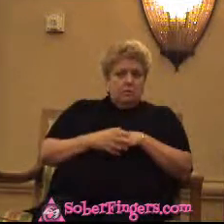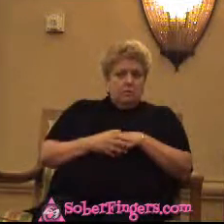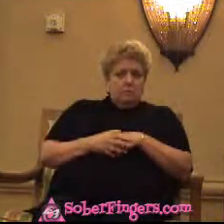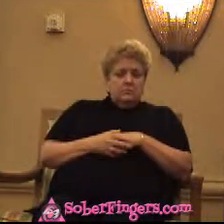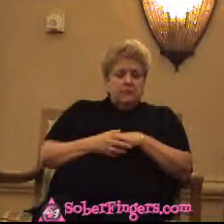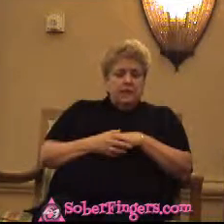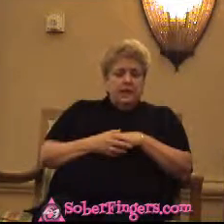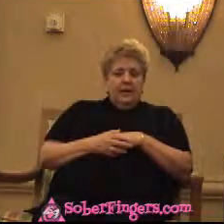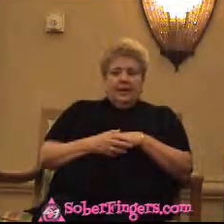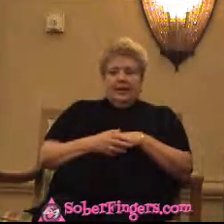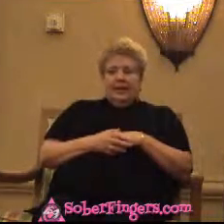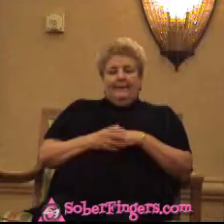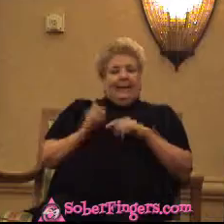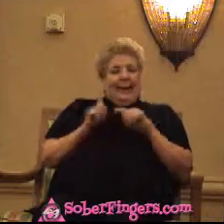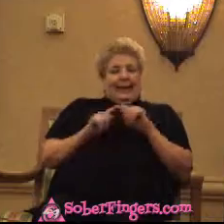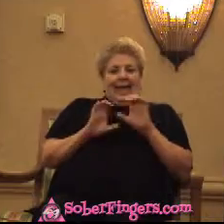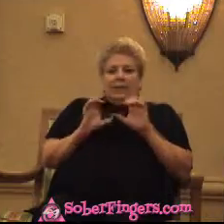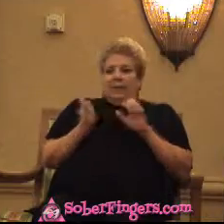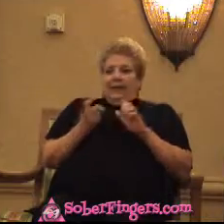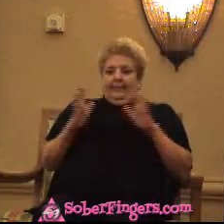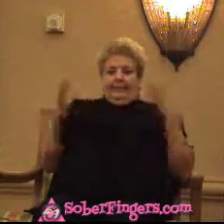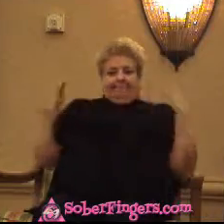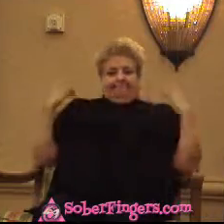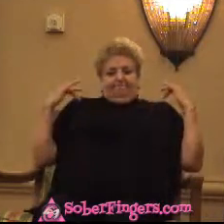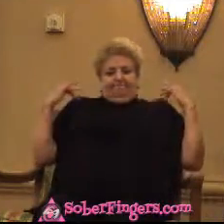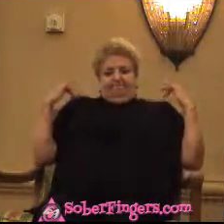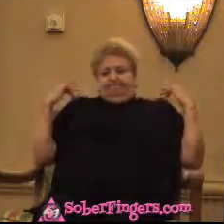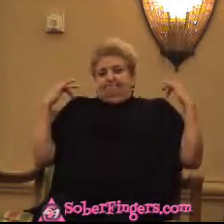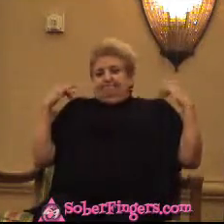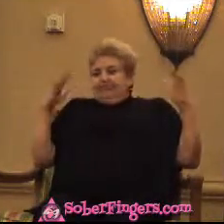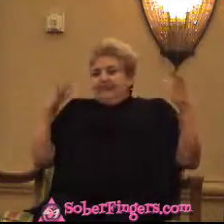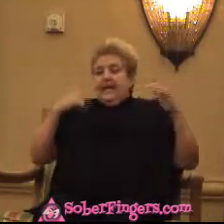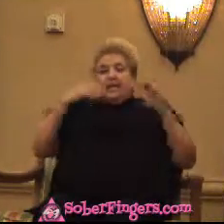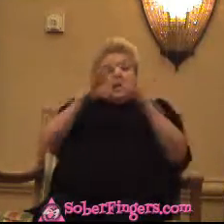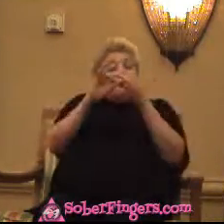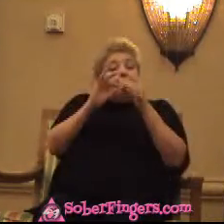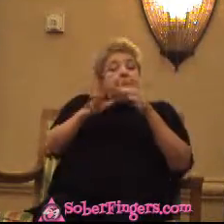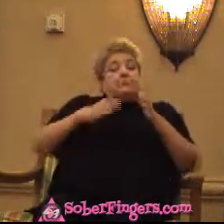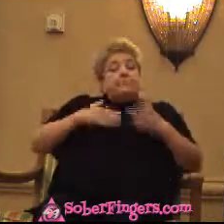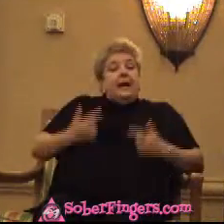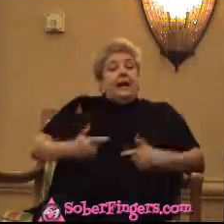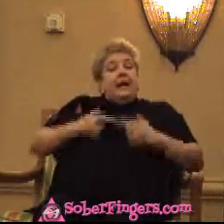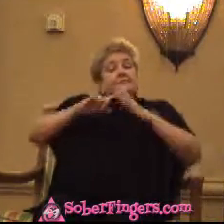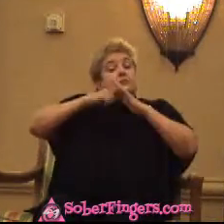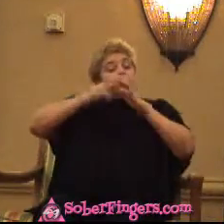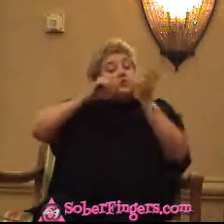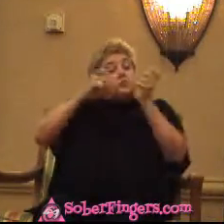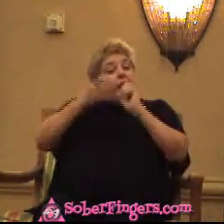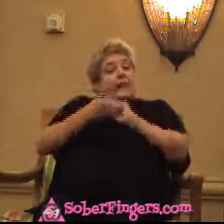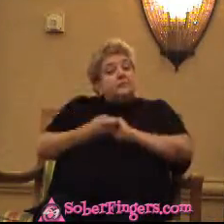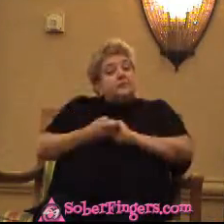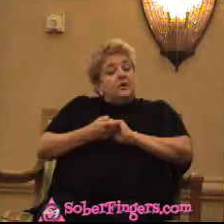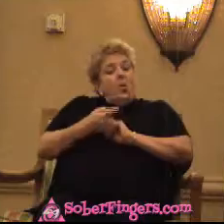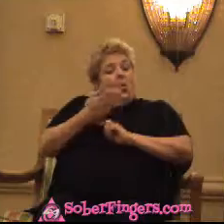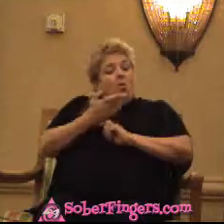I can't do anything about it. And I mentioned that my life began to change, and I think one of the things that changed for me is